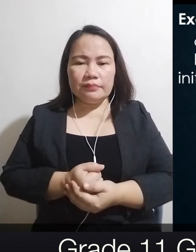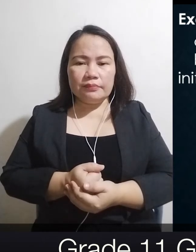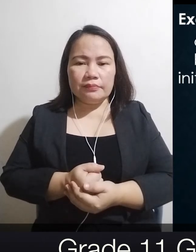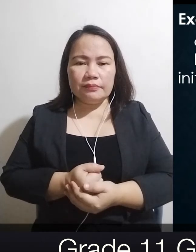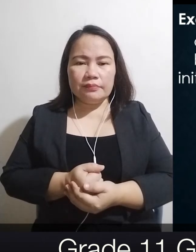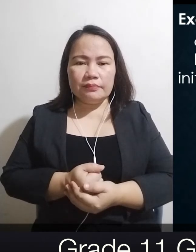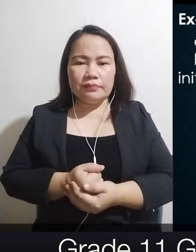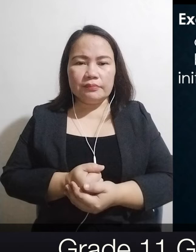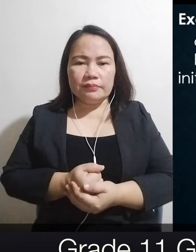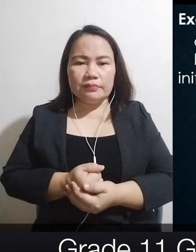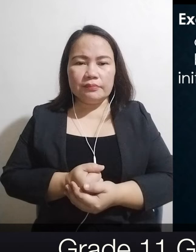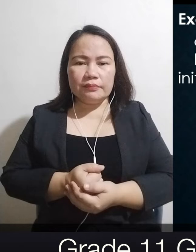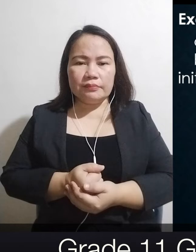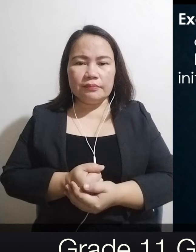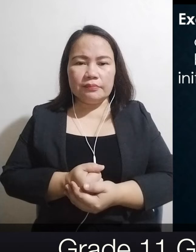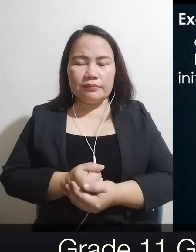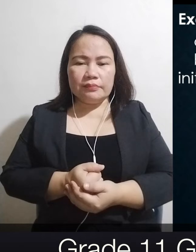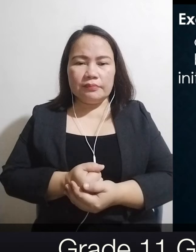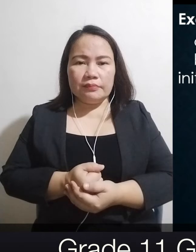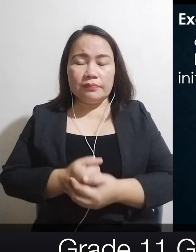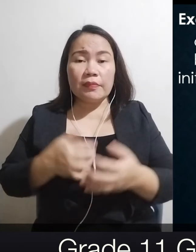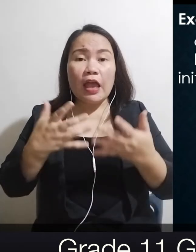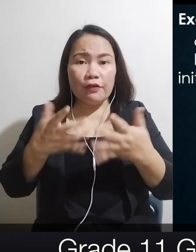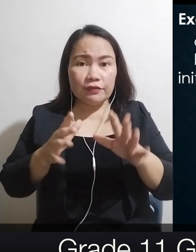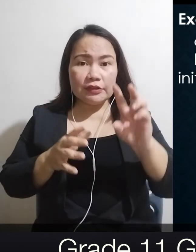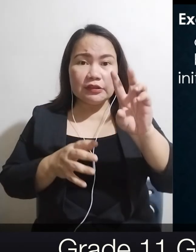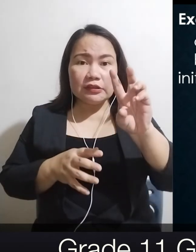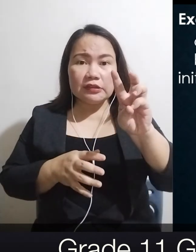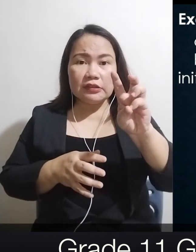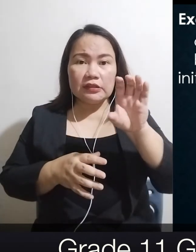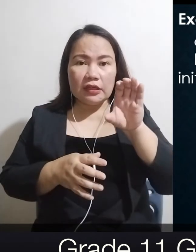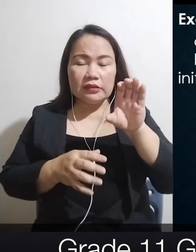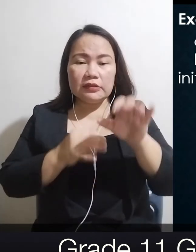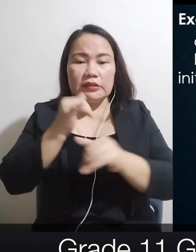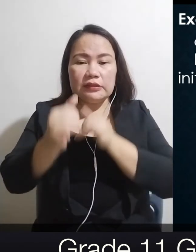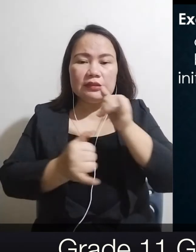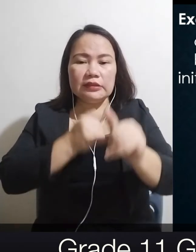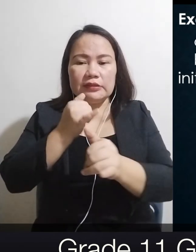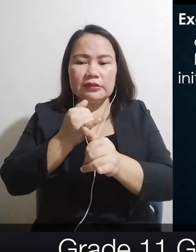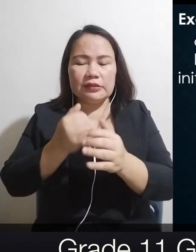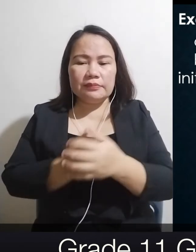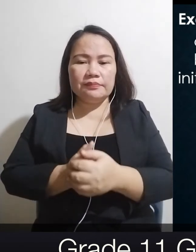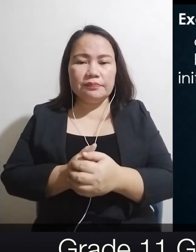number of substance, so after 600 years.